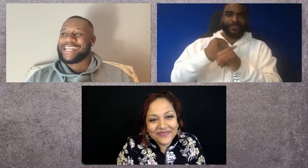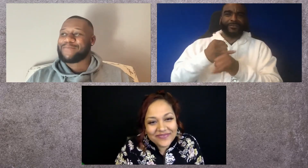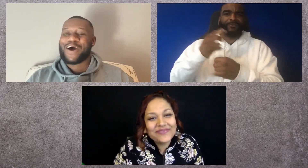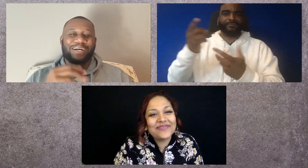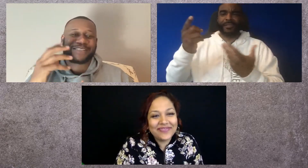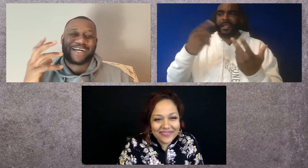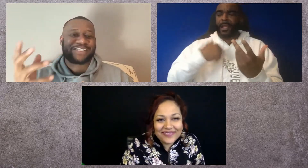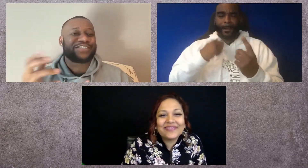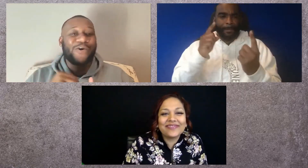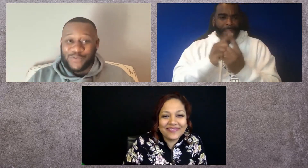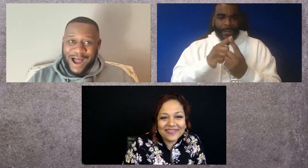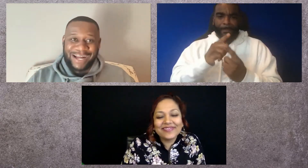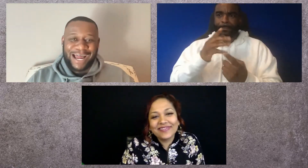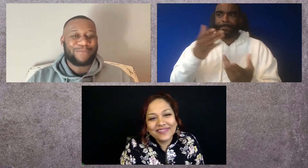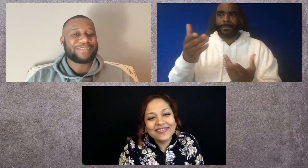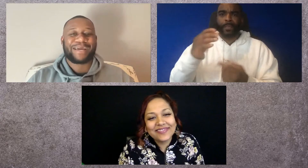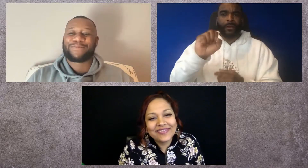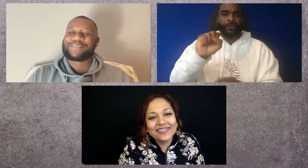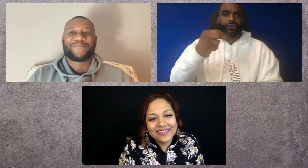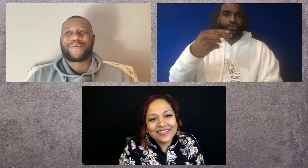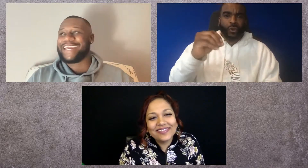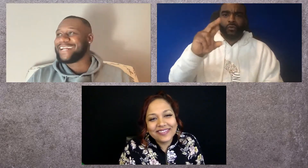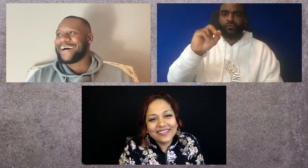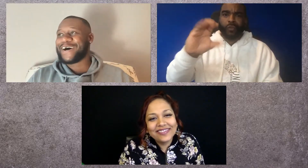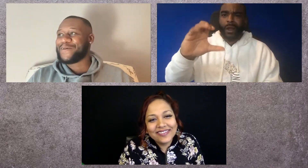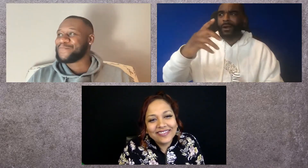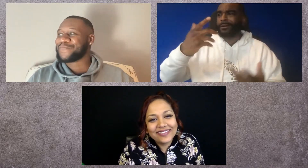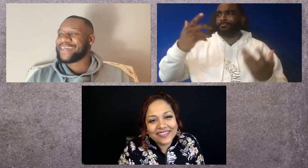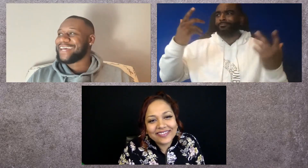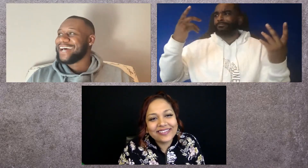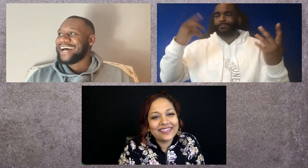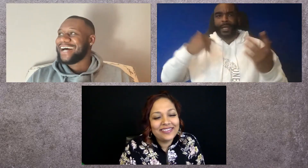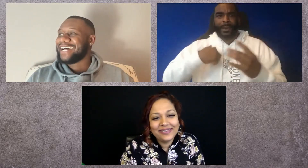what's his name? Show Rock. I was able to meet